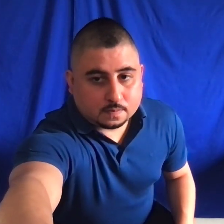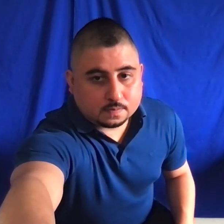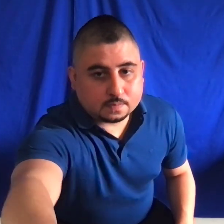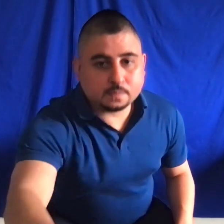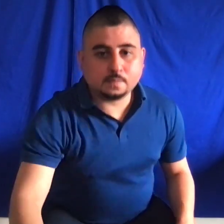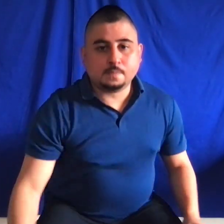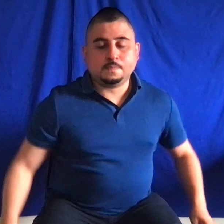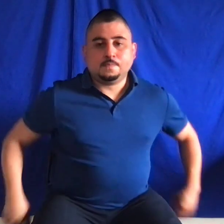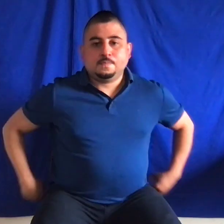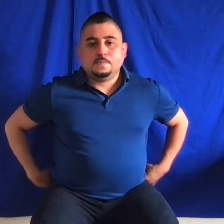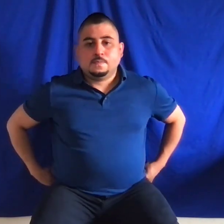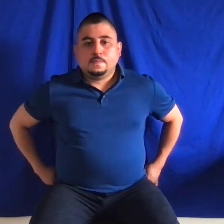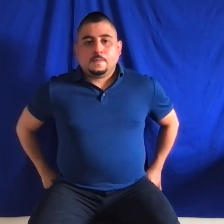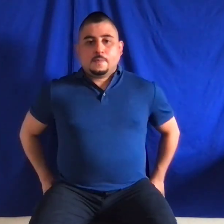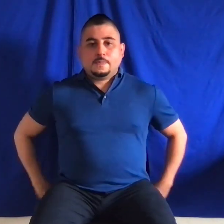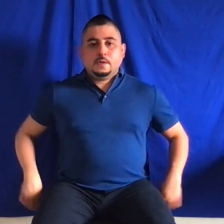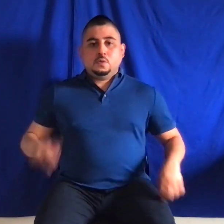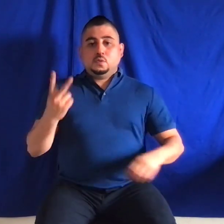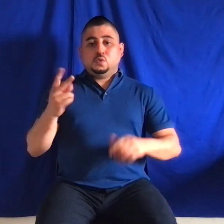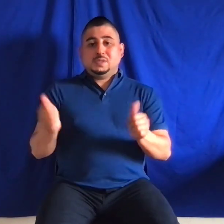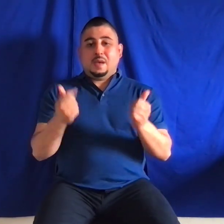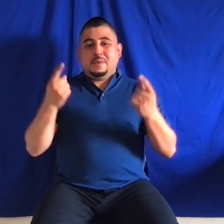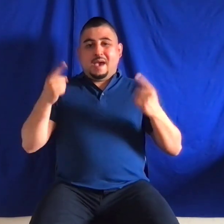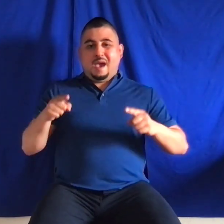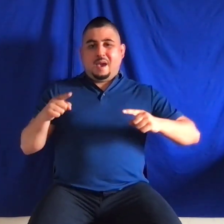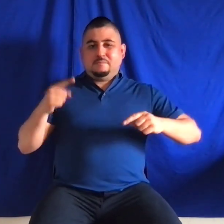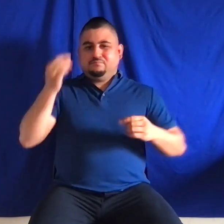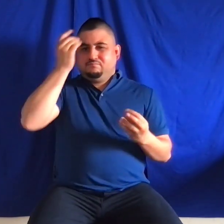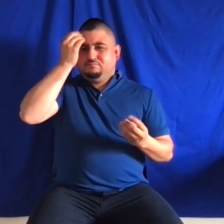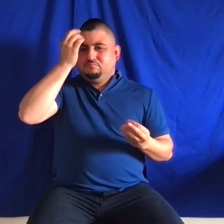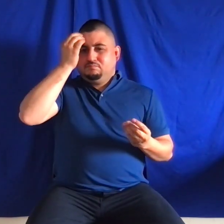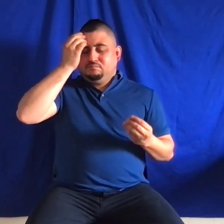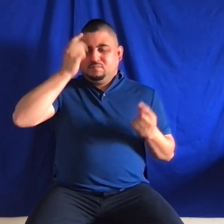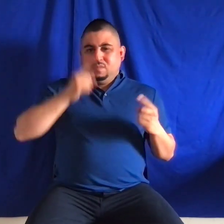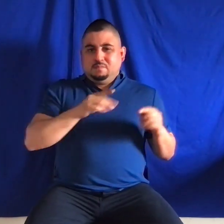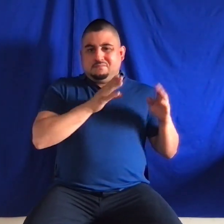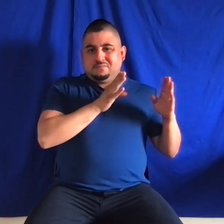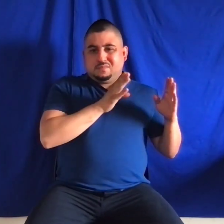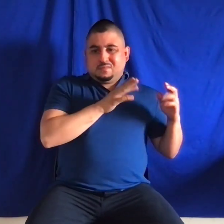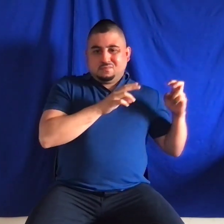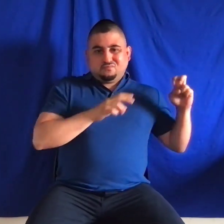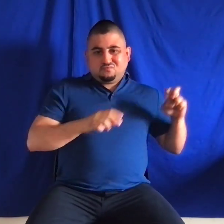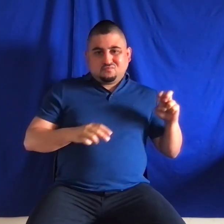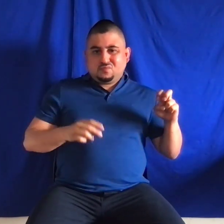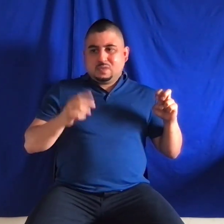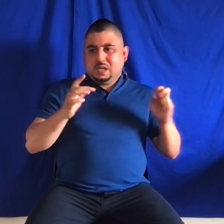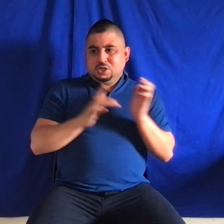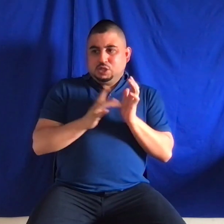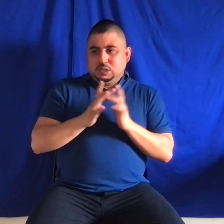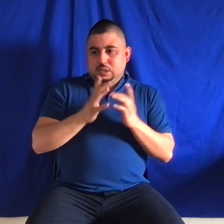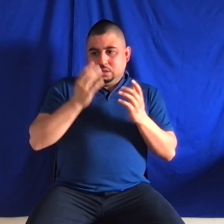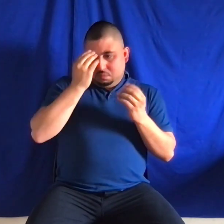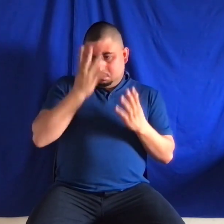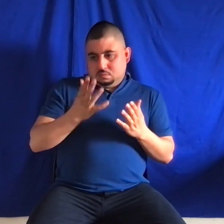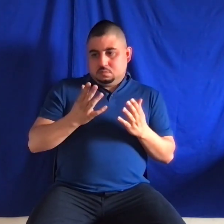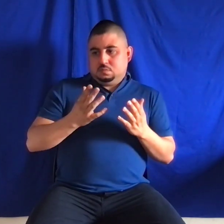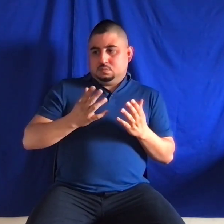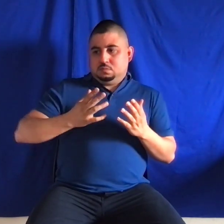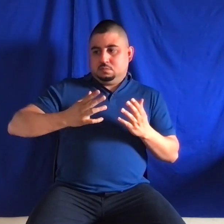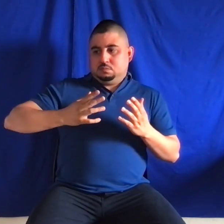Praise to you, Lord Jesus Christ. The two disciples recounted what had taken place on the way and how Jesus was made known to them in the breaking of the bread. See